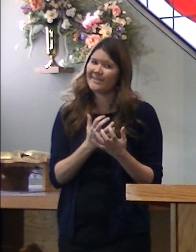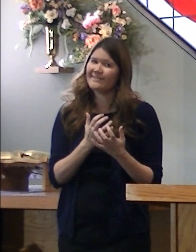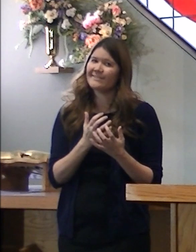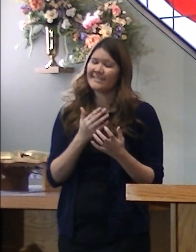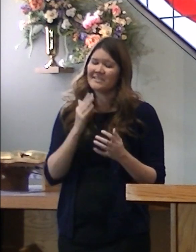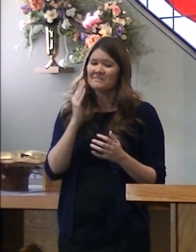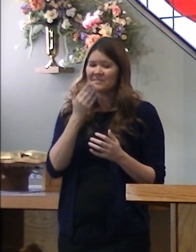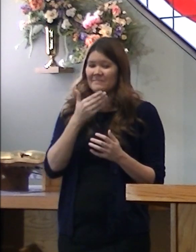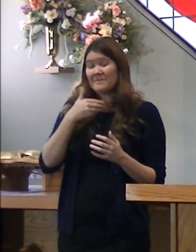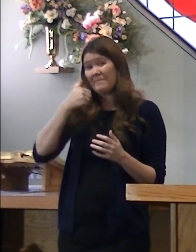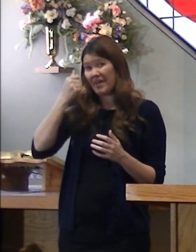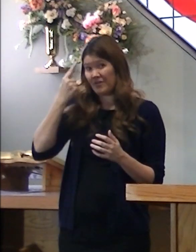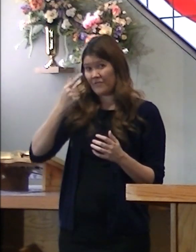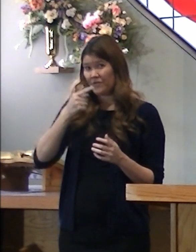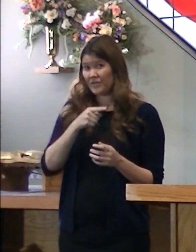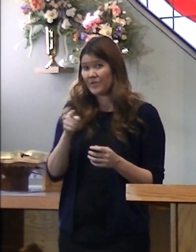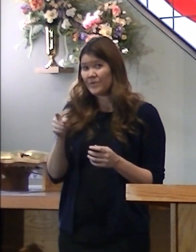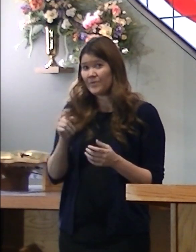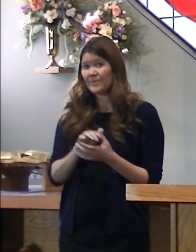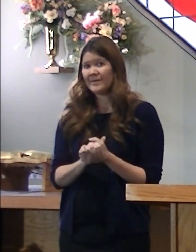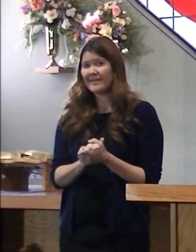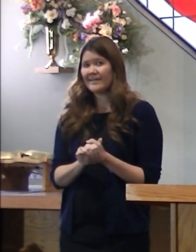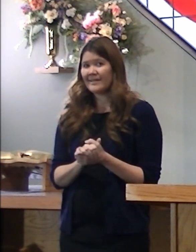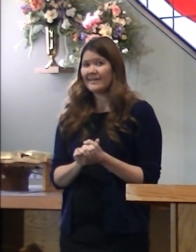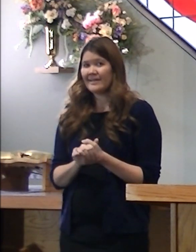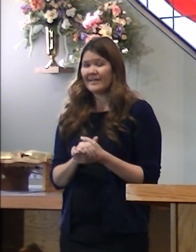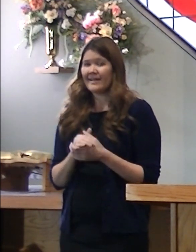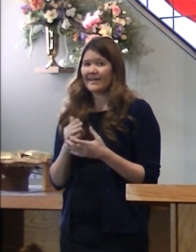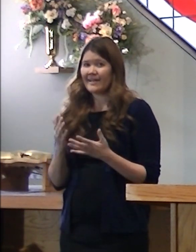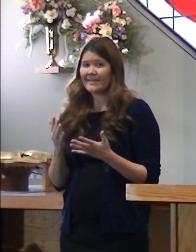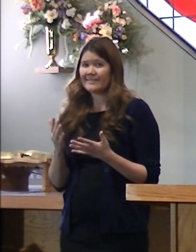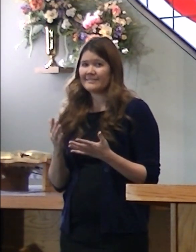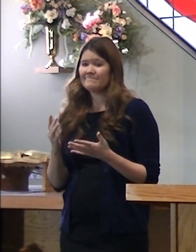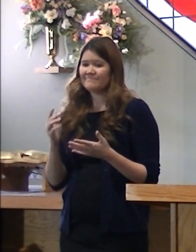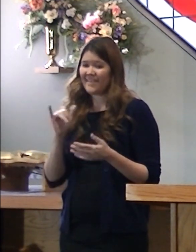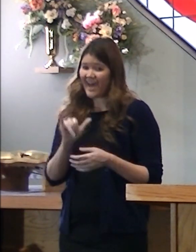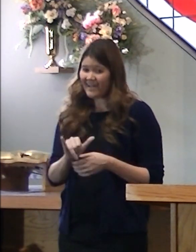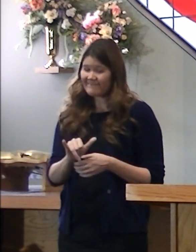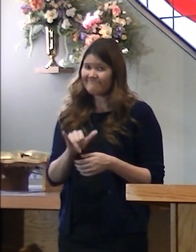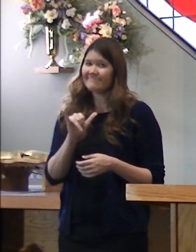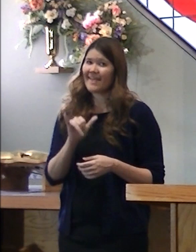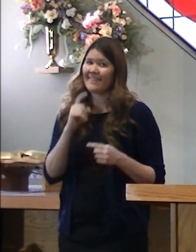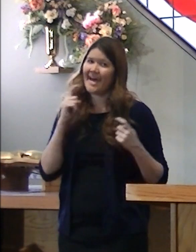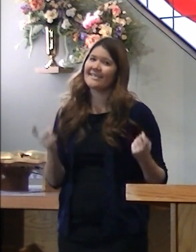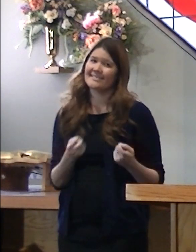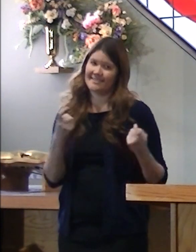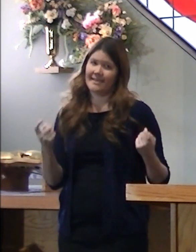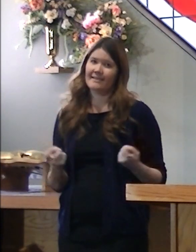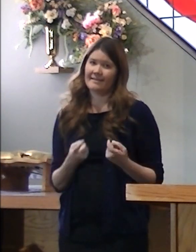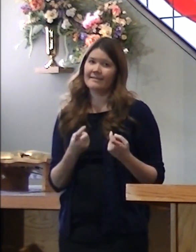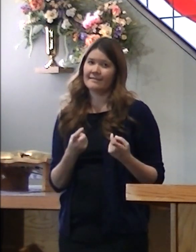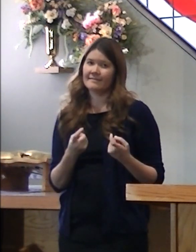you. And what that amounts to is sin, pure and simple.